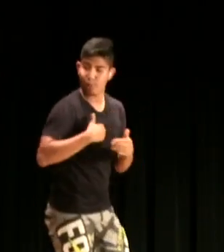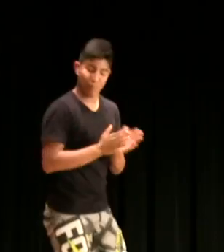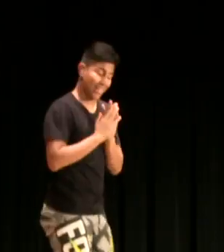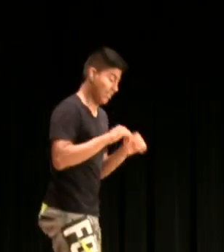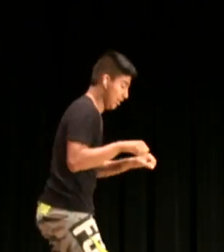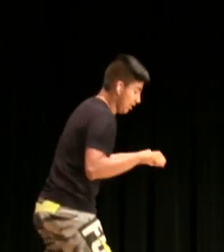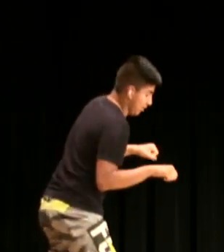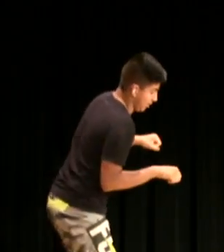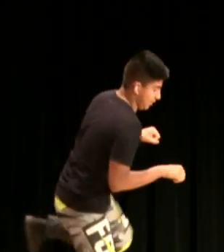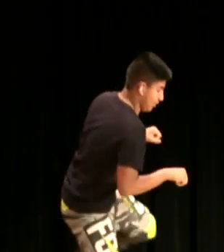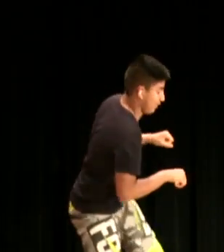Okay. That's how we pray.